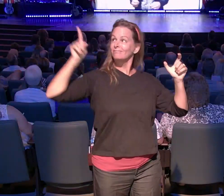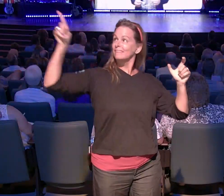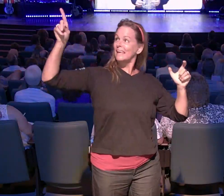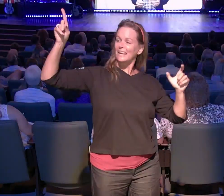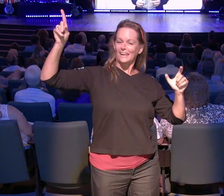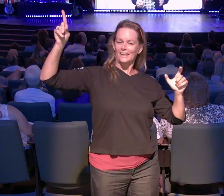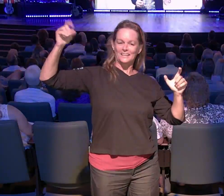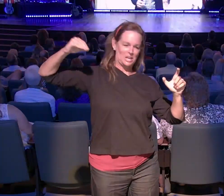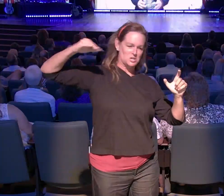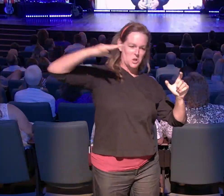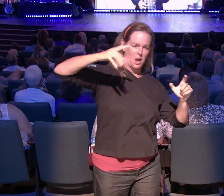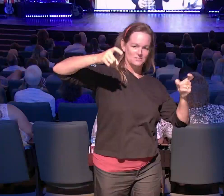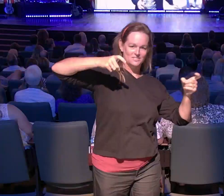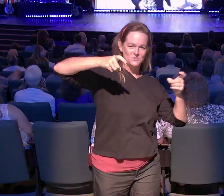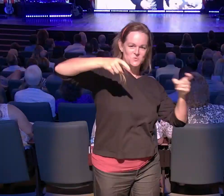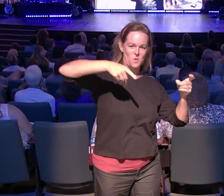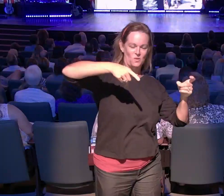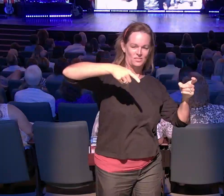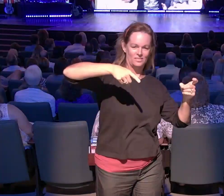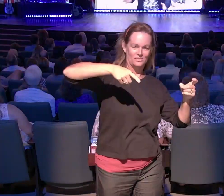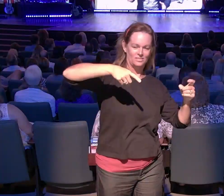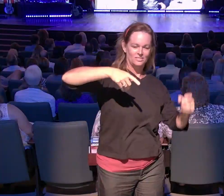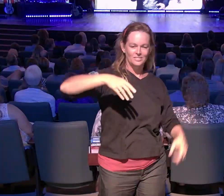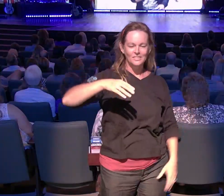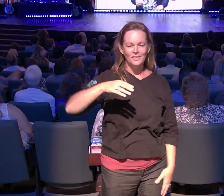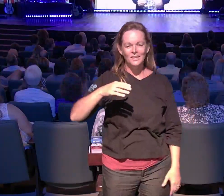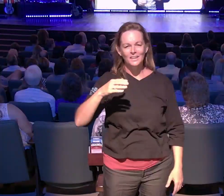in the same way God can make a river go to the left or to